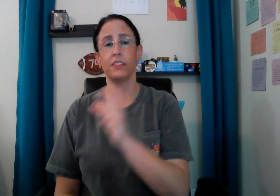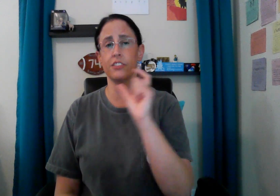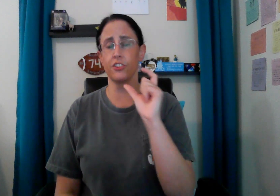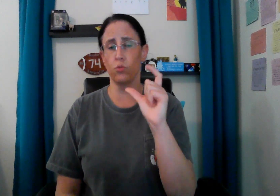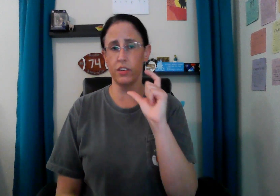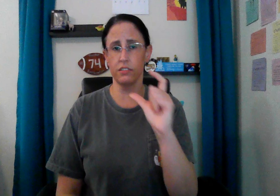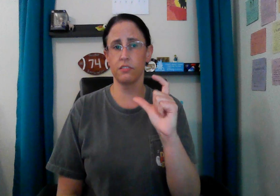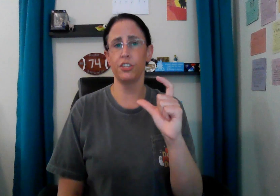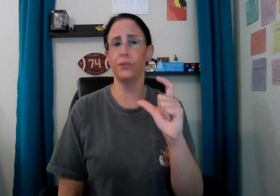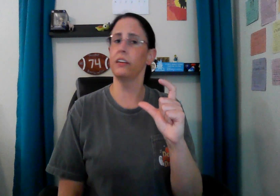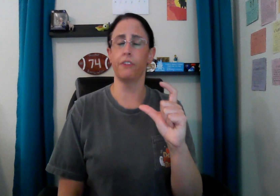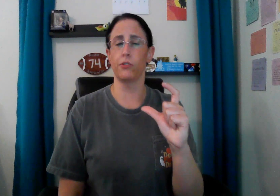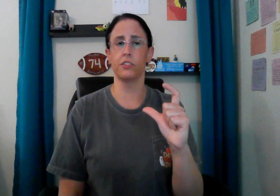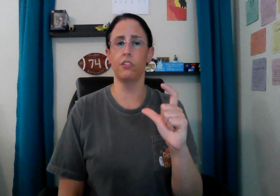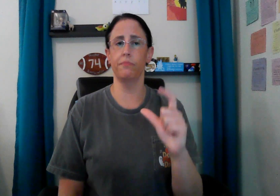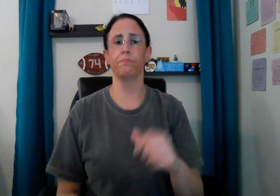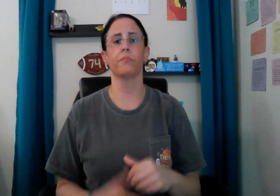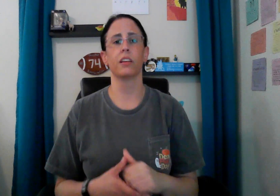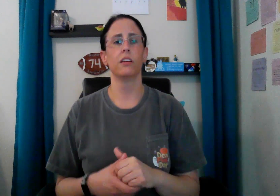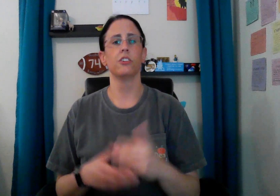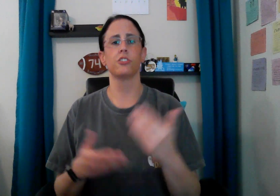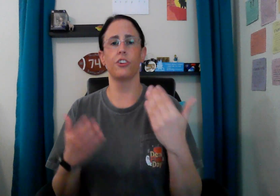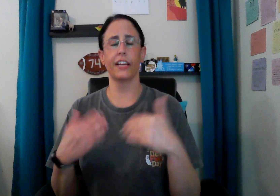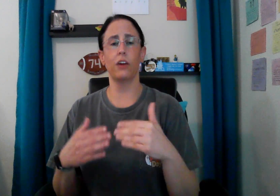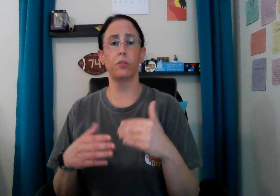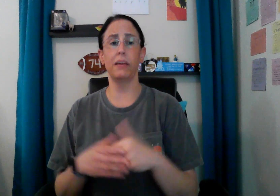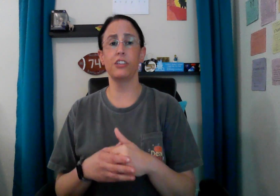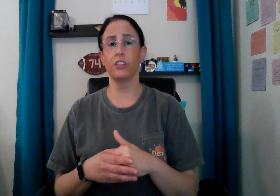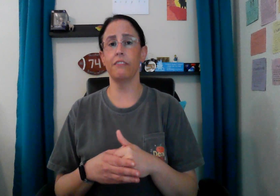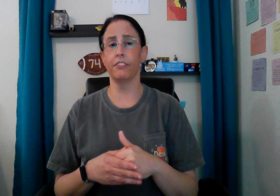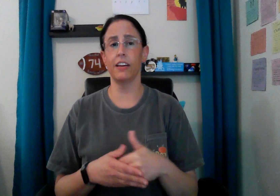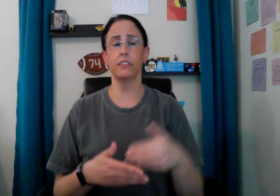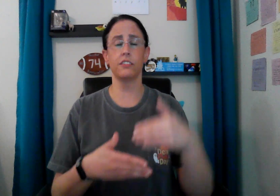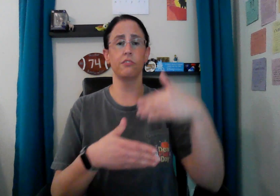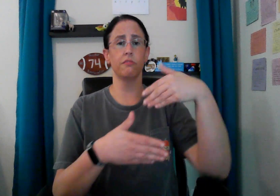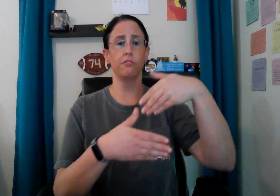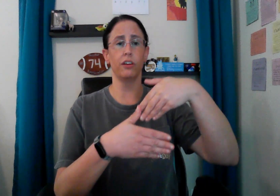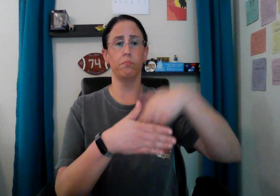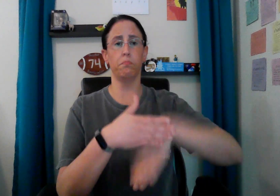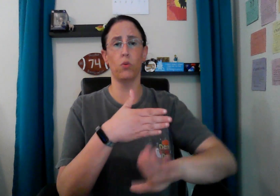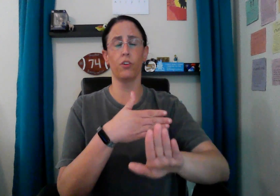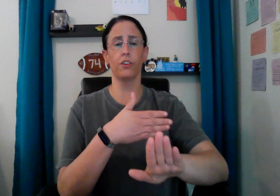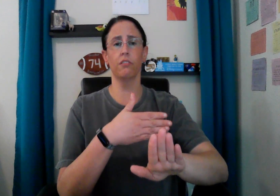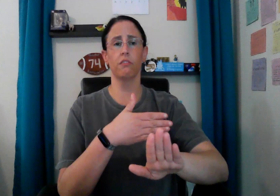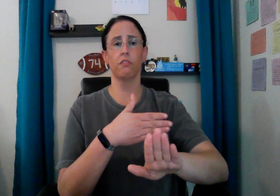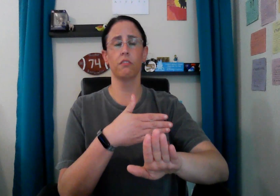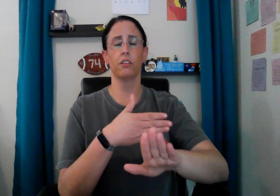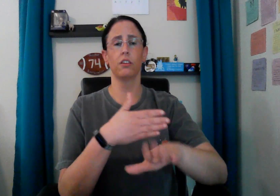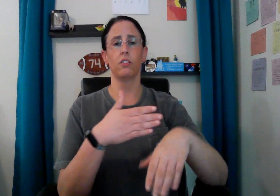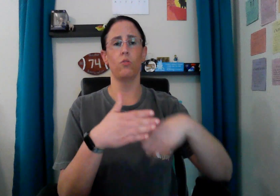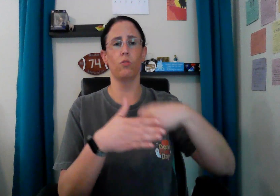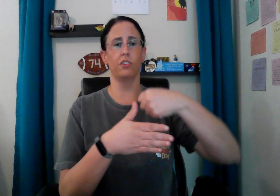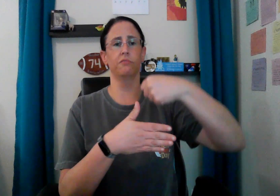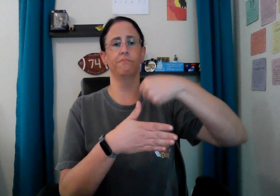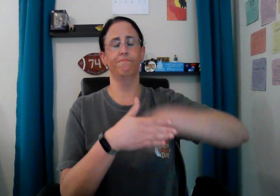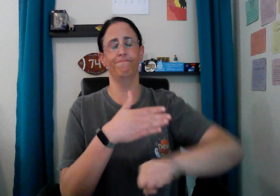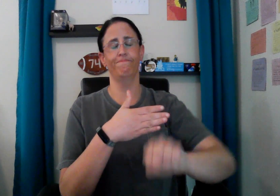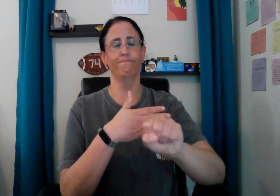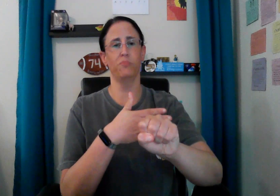these are the ones you need to focus on. Starting out with major life events, you have born, or